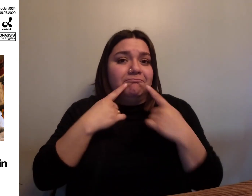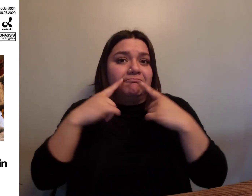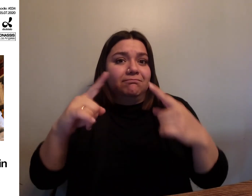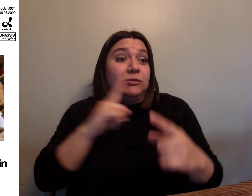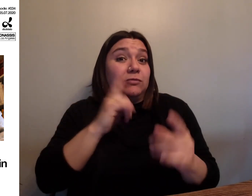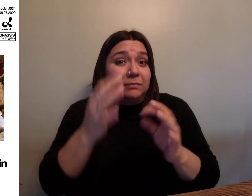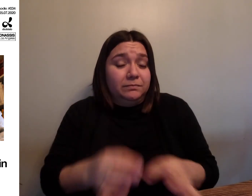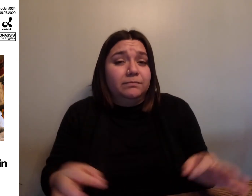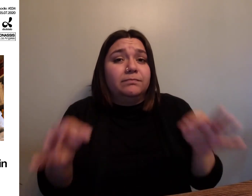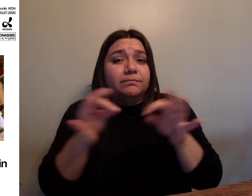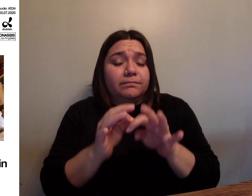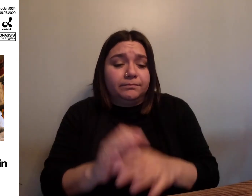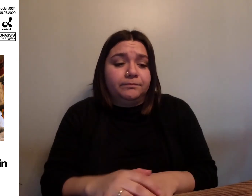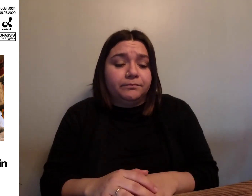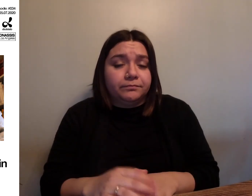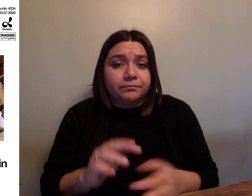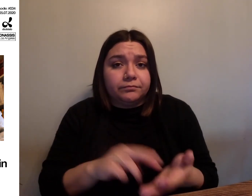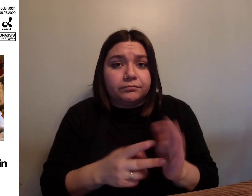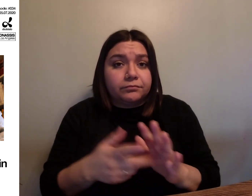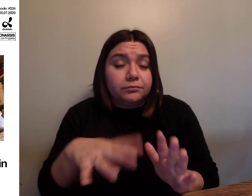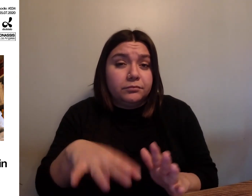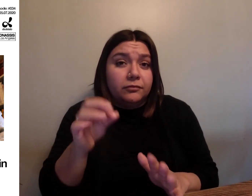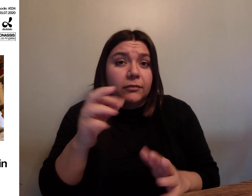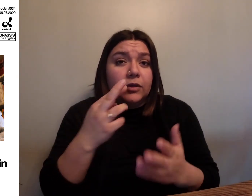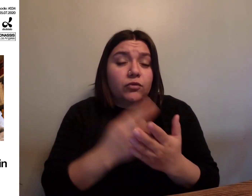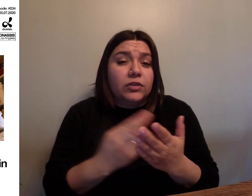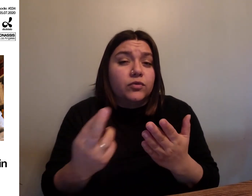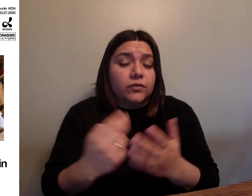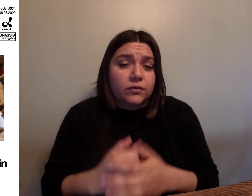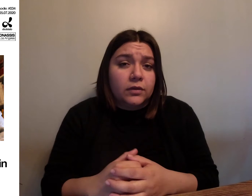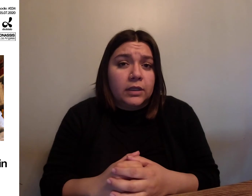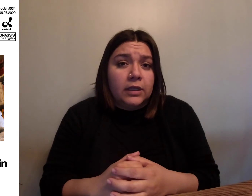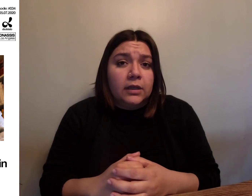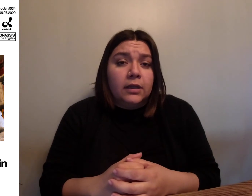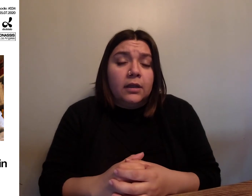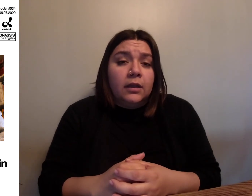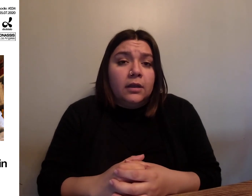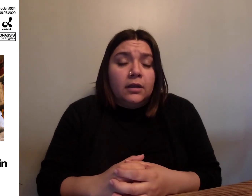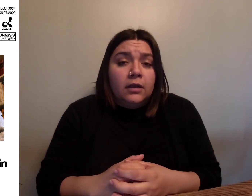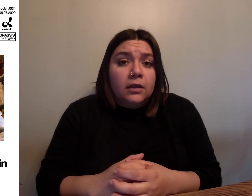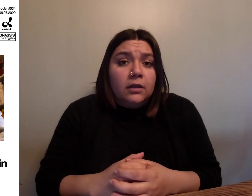important. And so we find resources, but